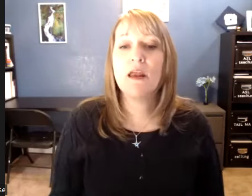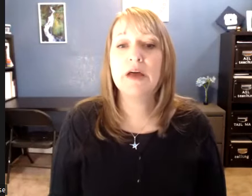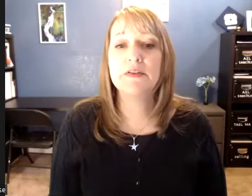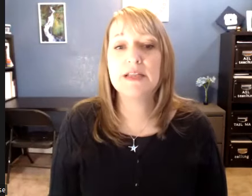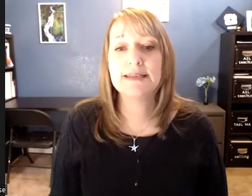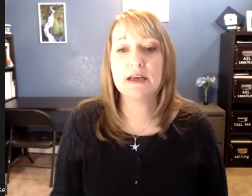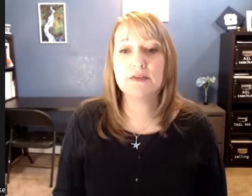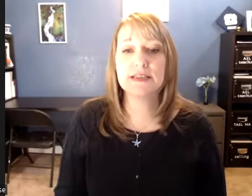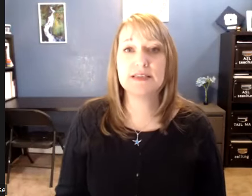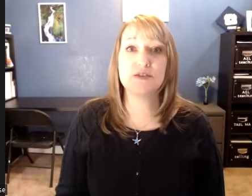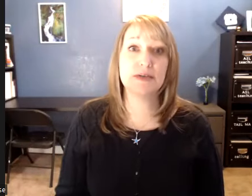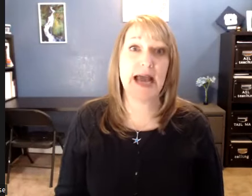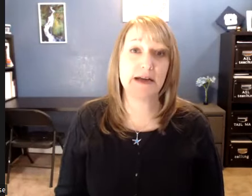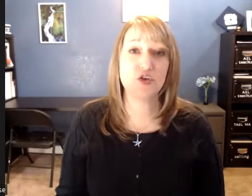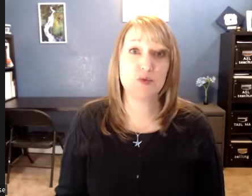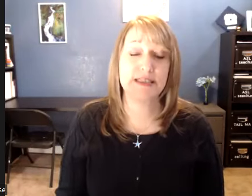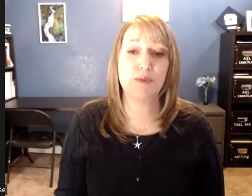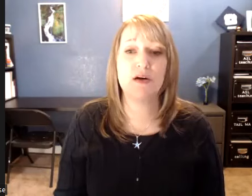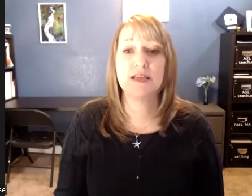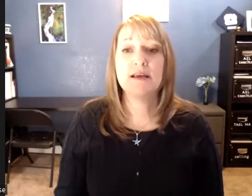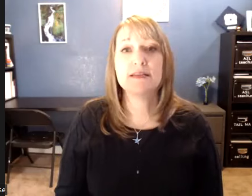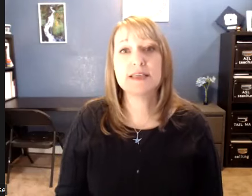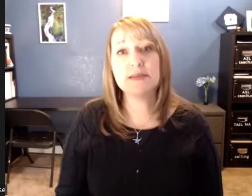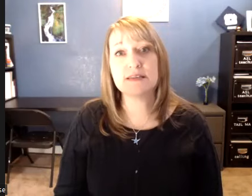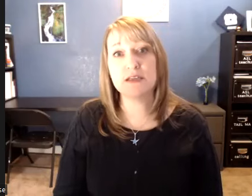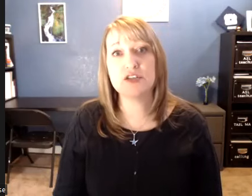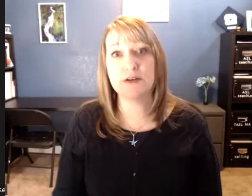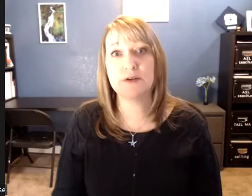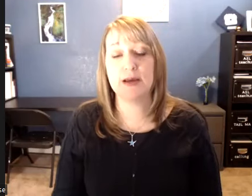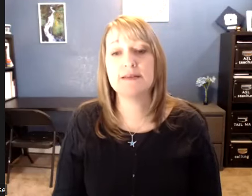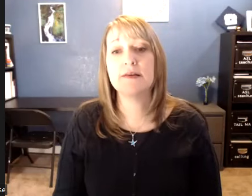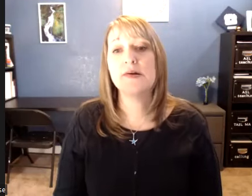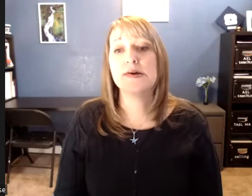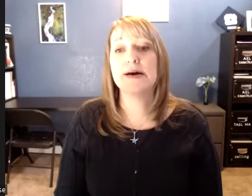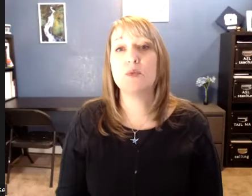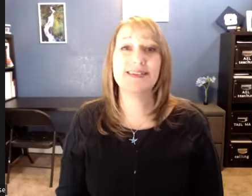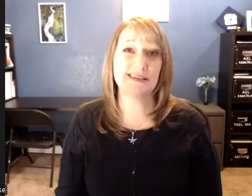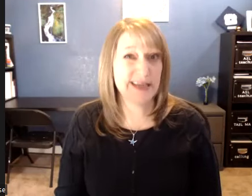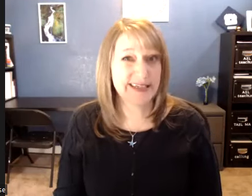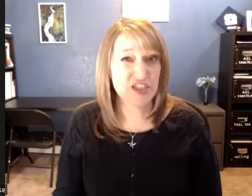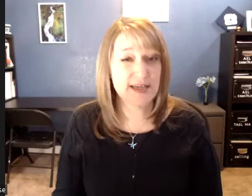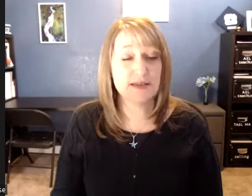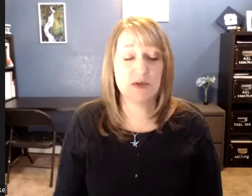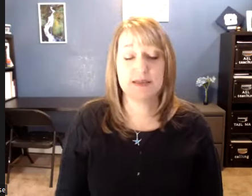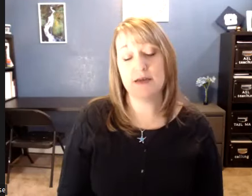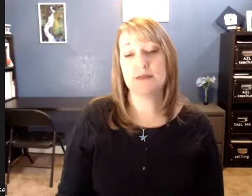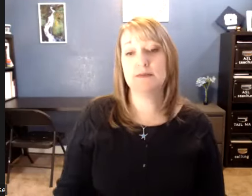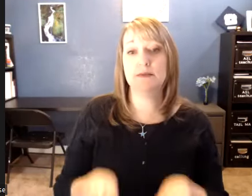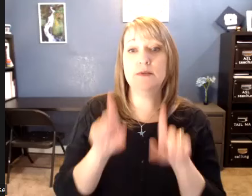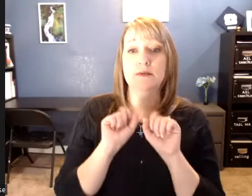And then the last sign on this list is react or respond. This can be signed 2 different ways. One is initialized and one is not. So